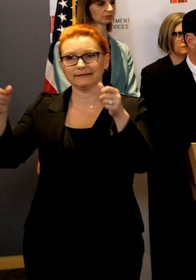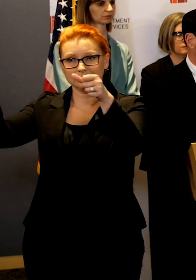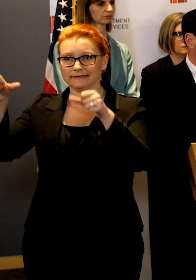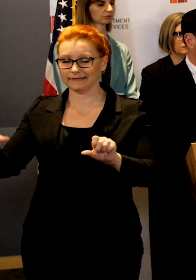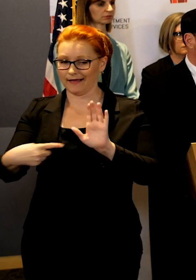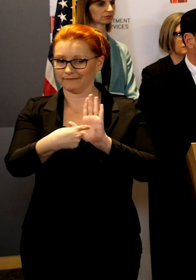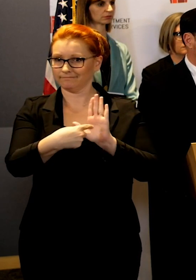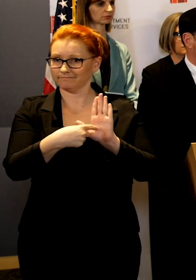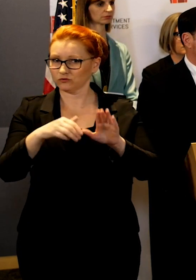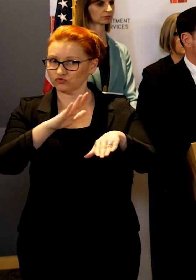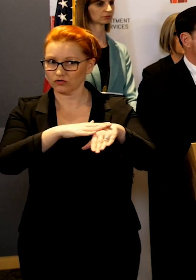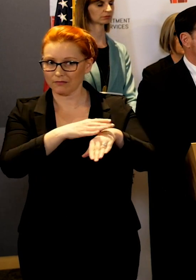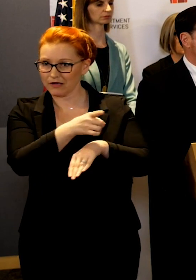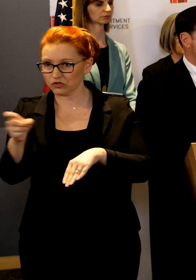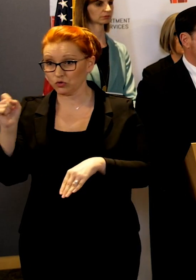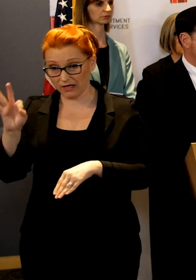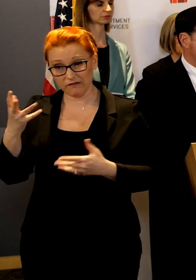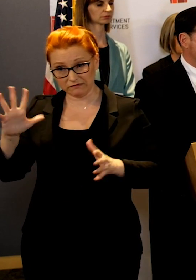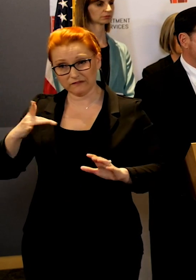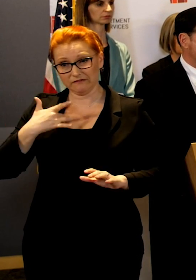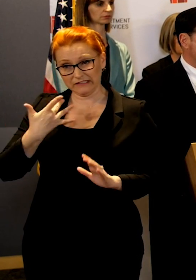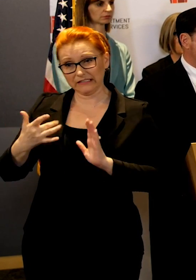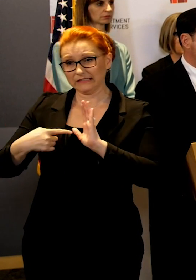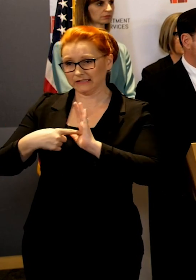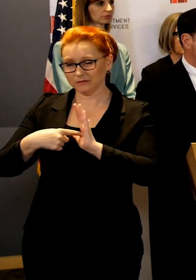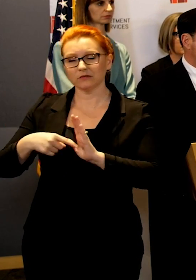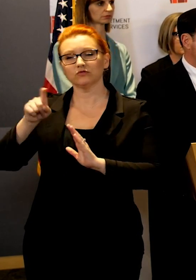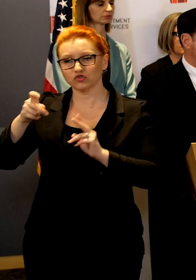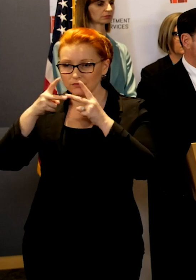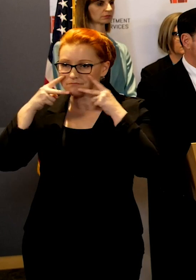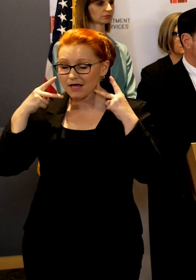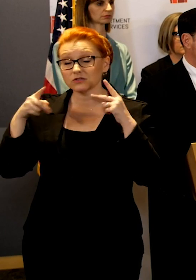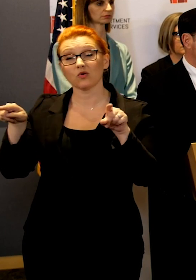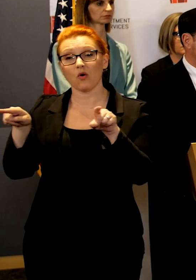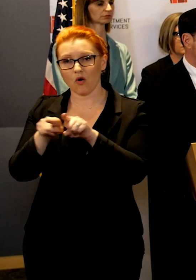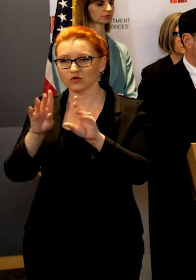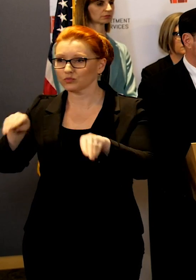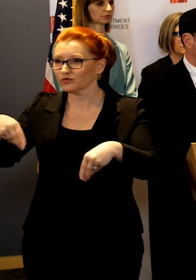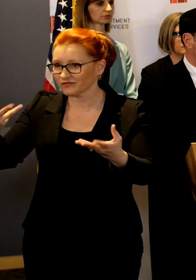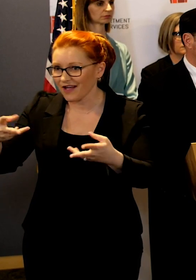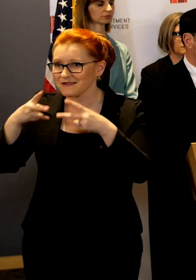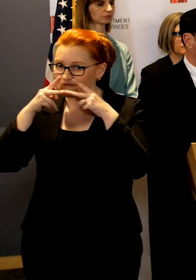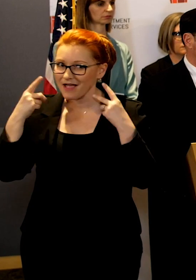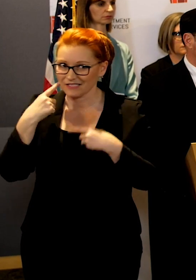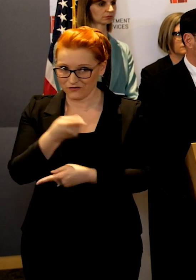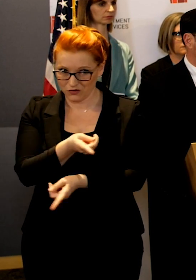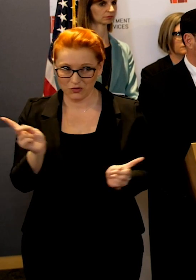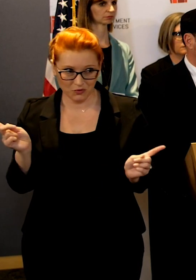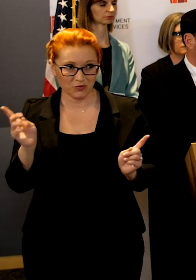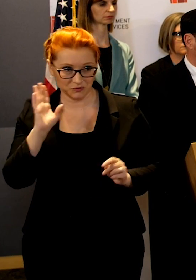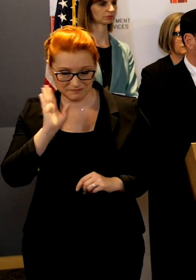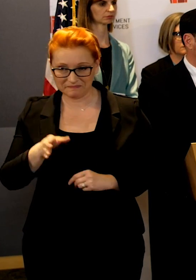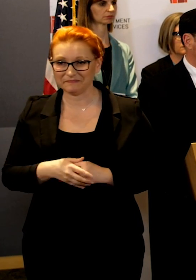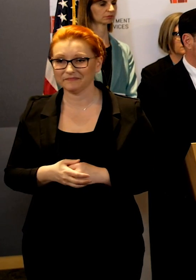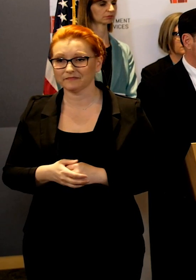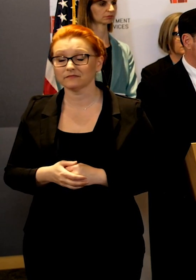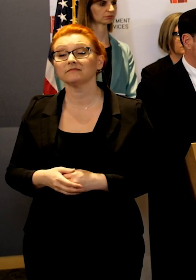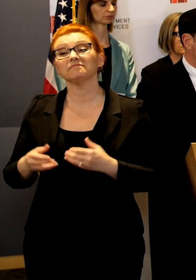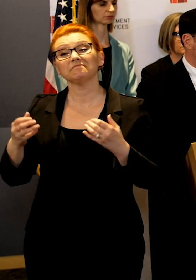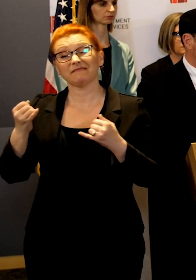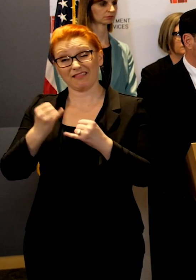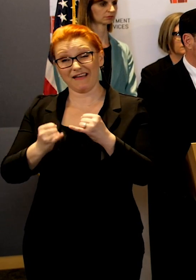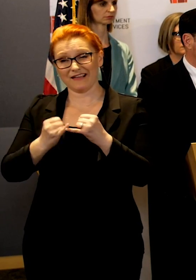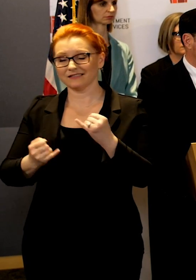mask on if you are symptomatic, as well as masks available for you to put on. In addition to that, I would like to close by saying